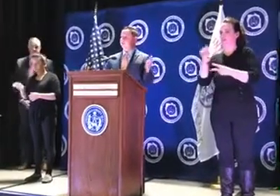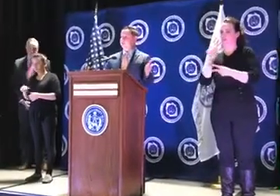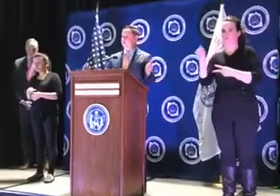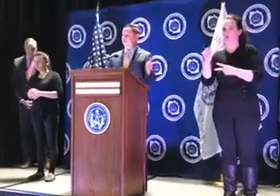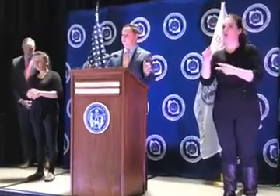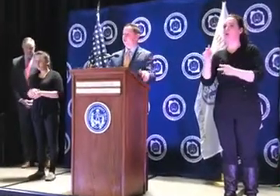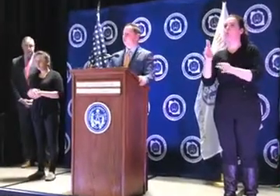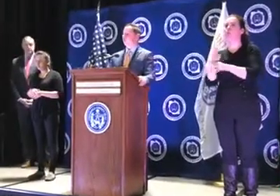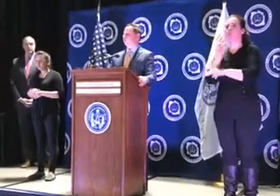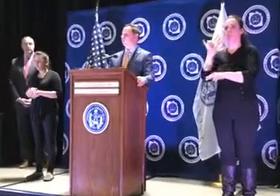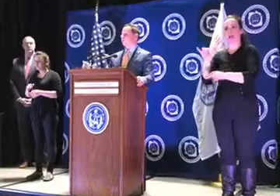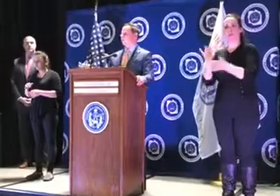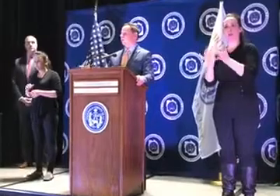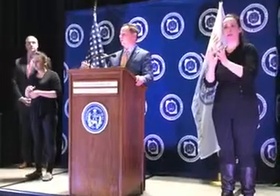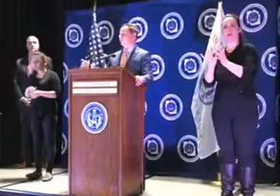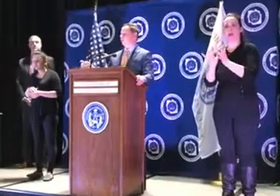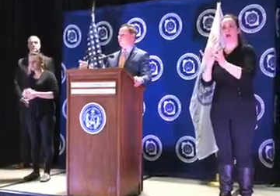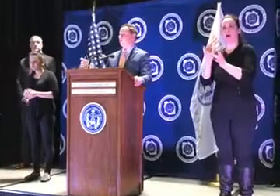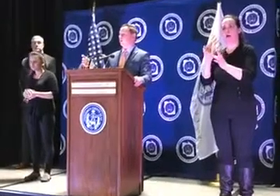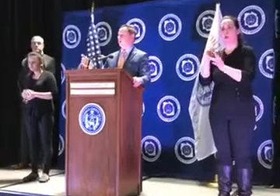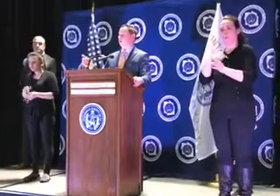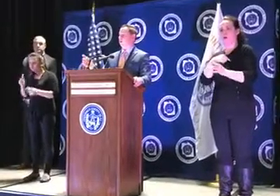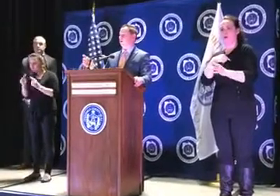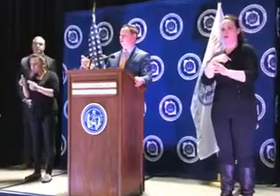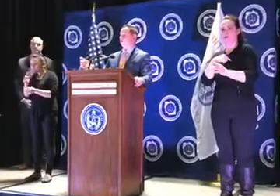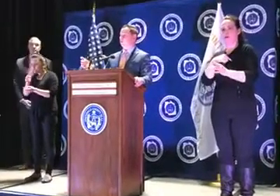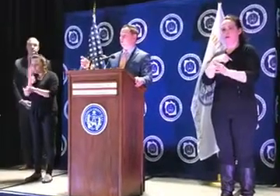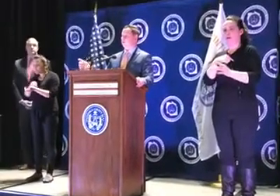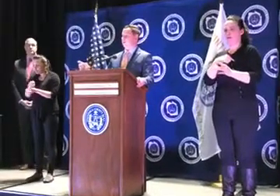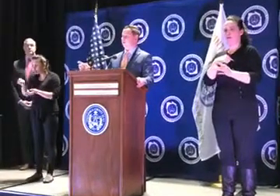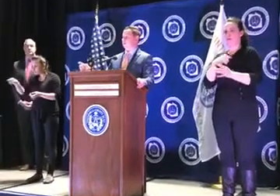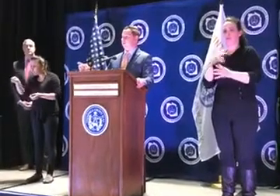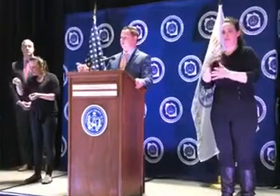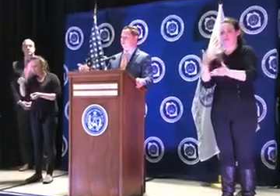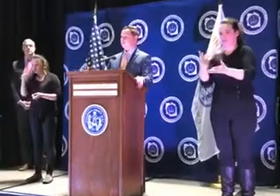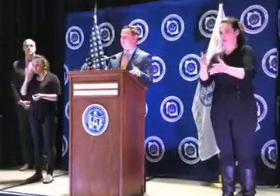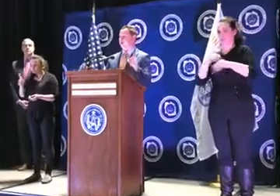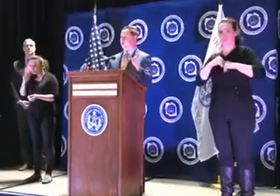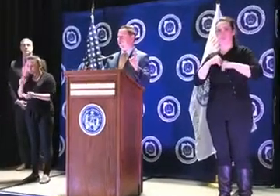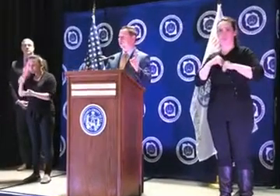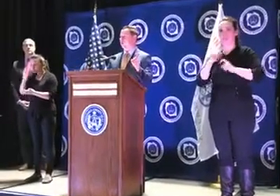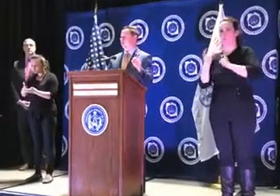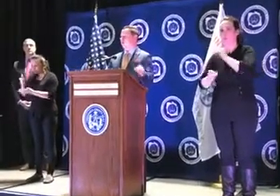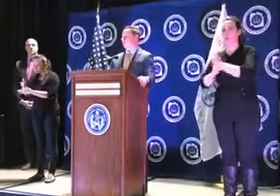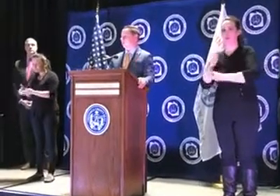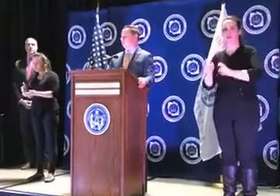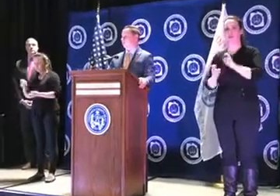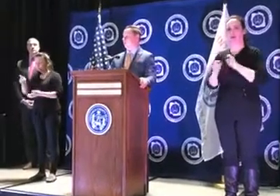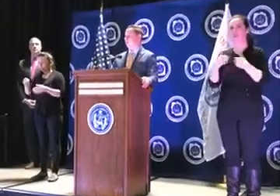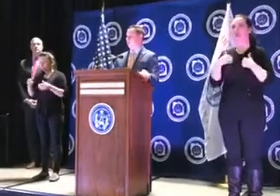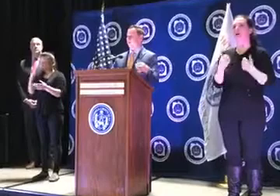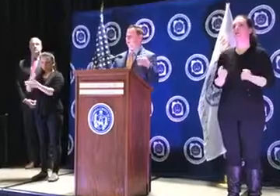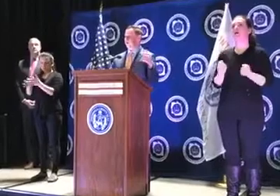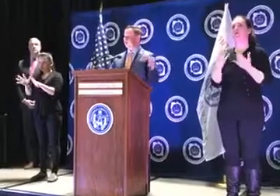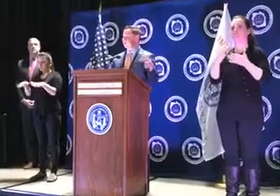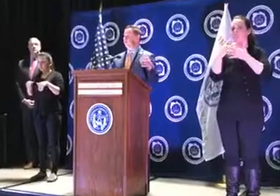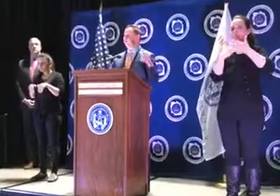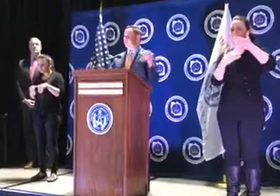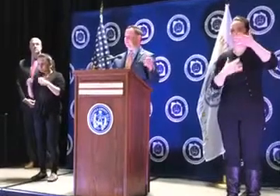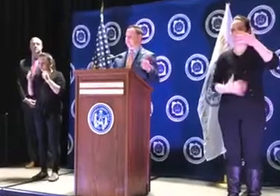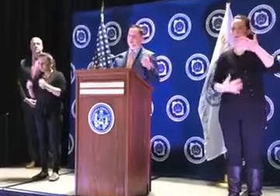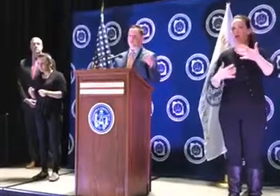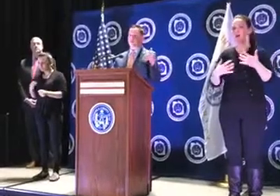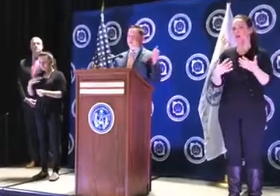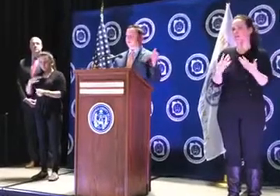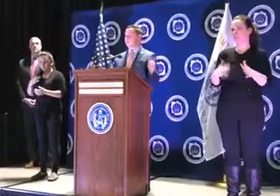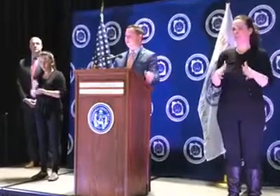They have materials. We've talked to many different groups that do elective surgeries. They might have one ventilator, respirator that